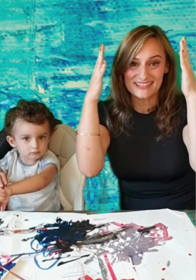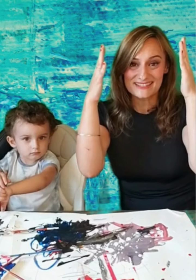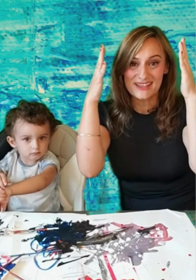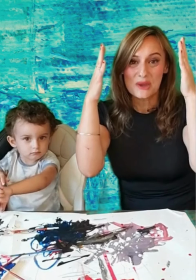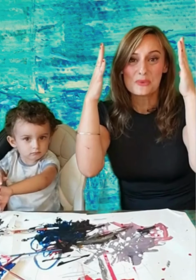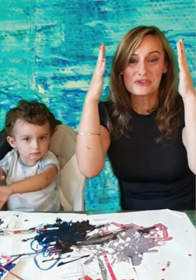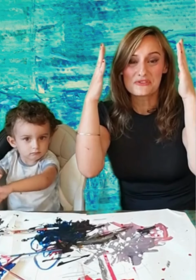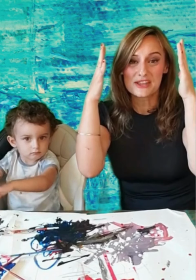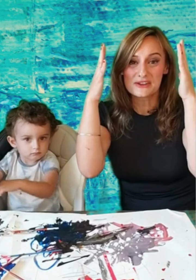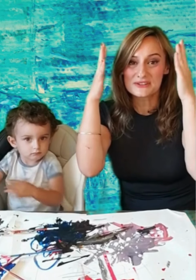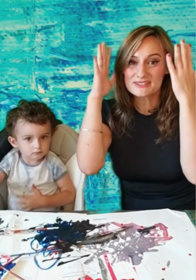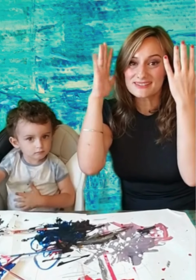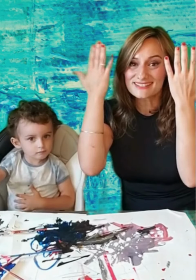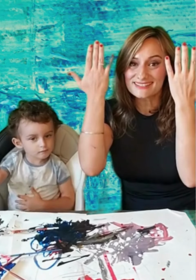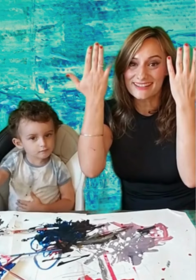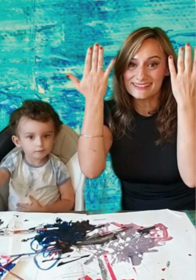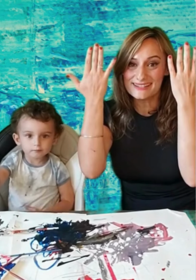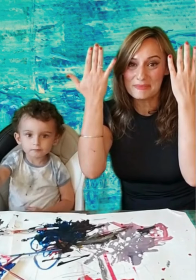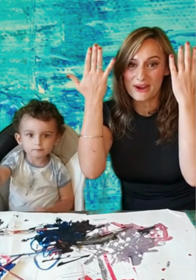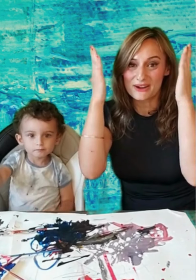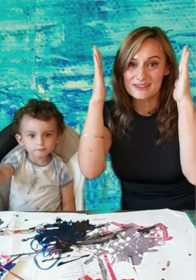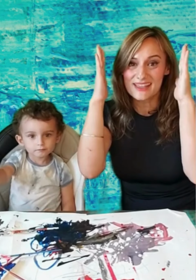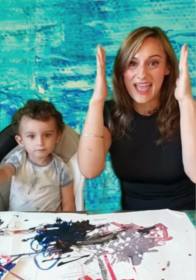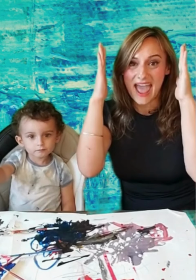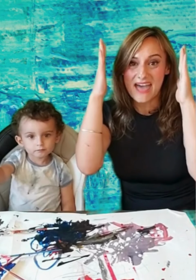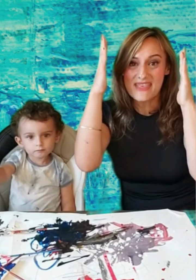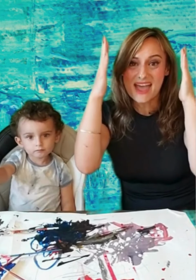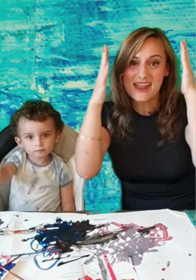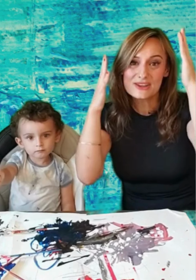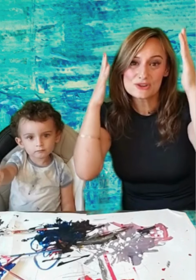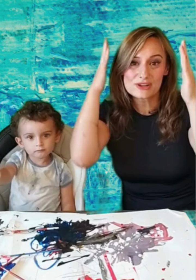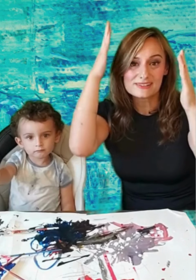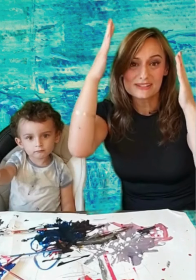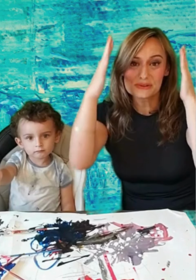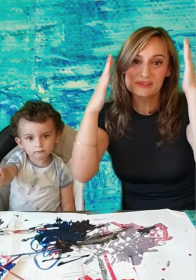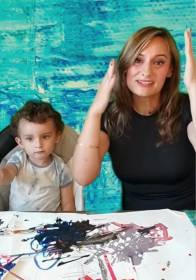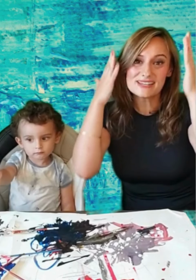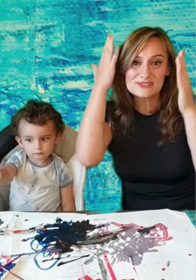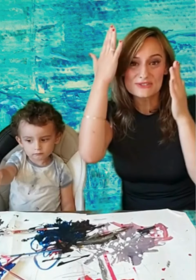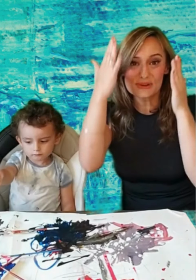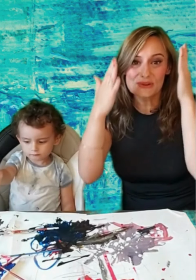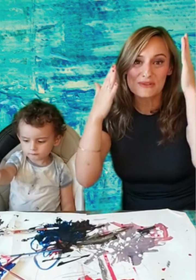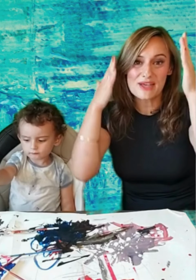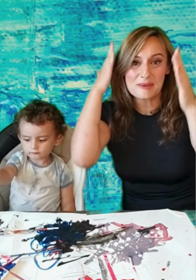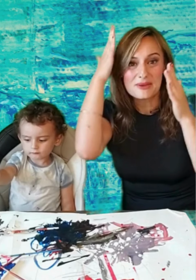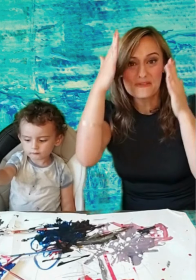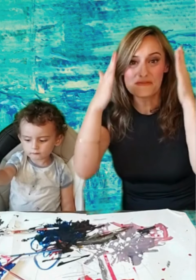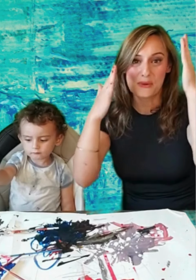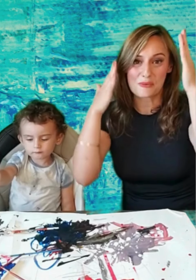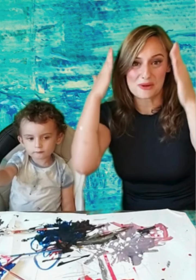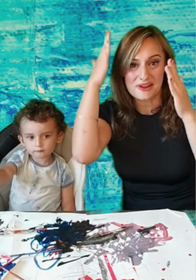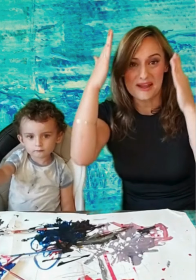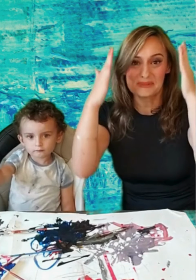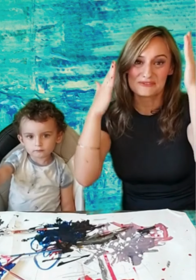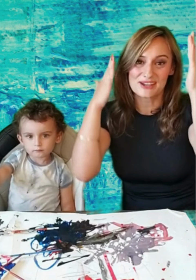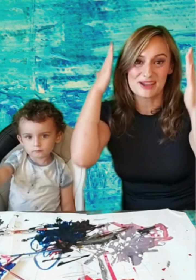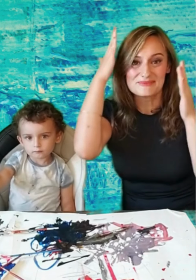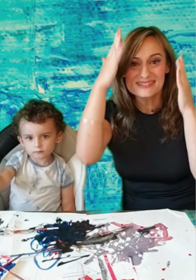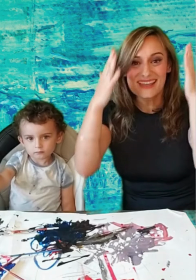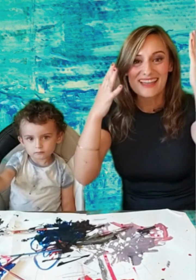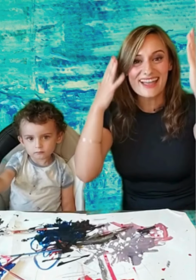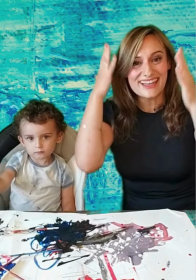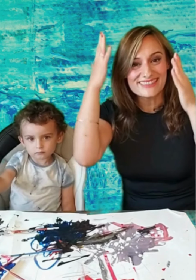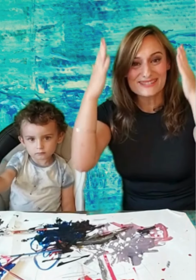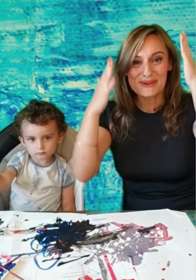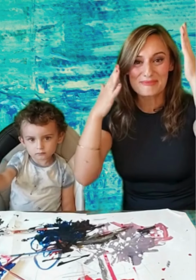like this, with your fingers slightly apart, and then you're going to literally circle them forward a couple of